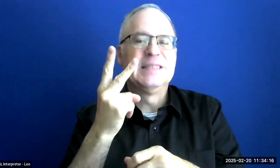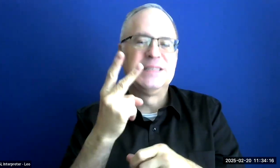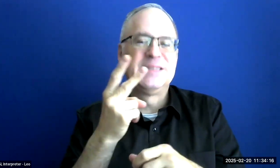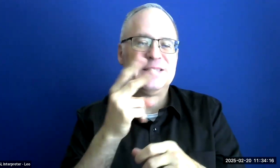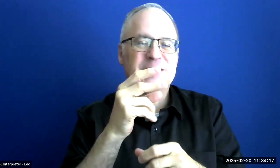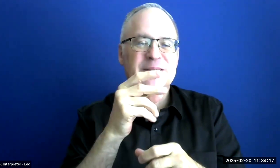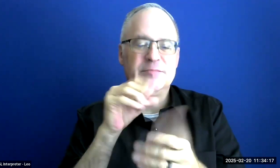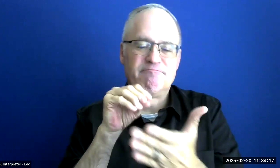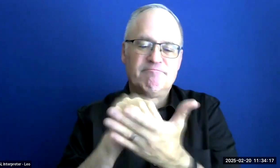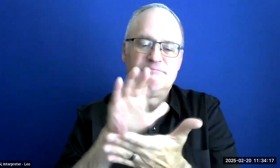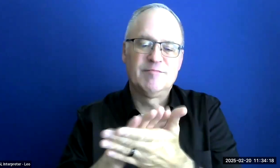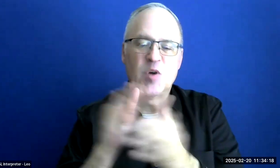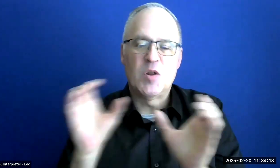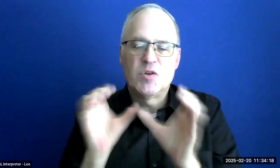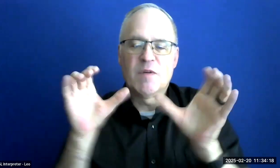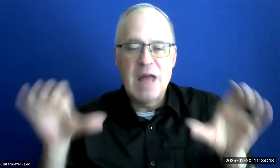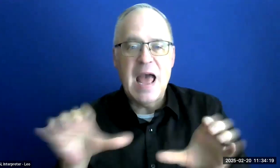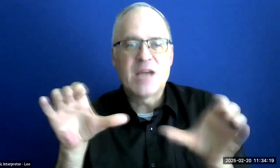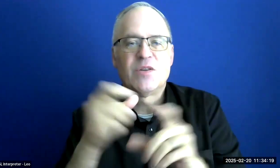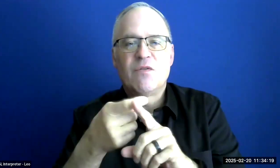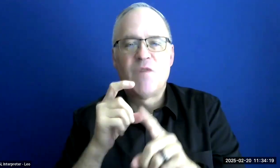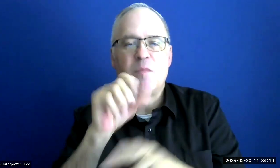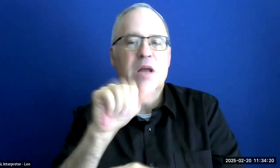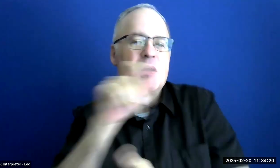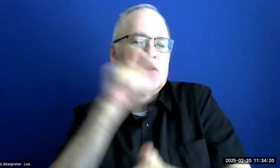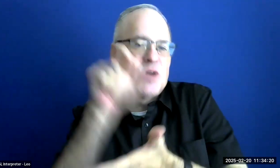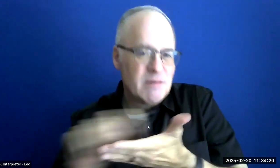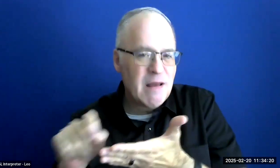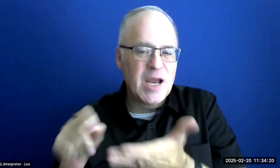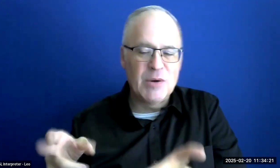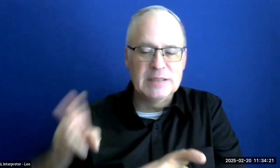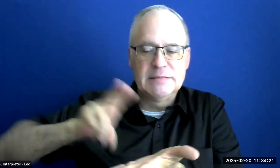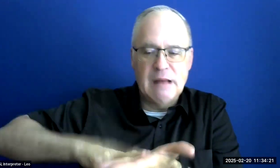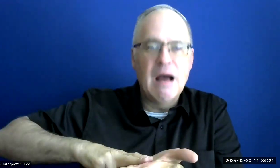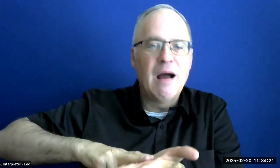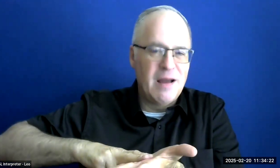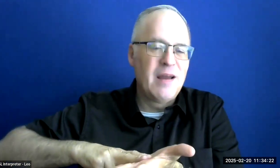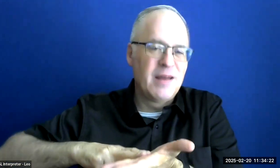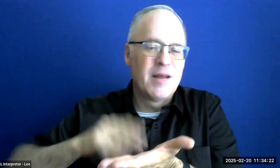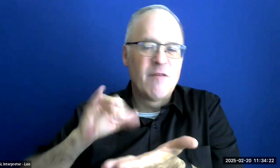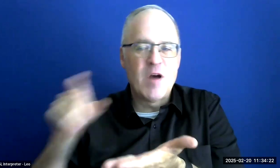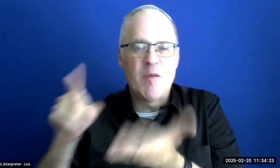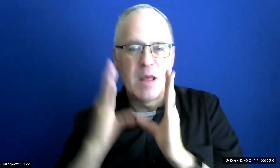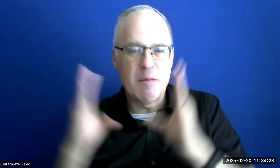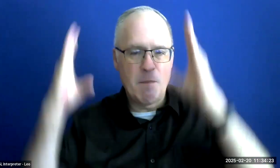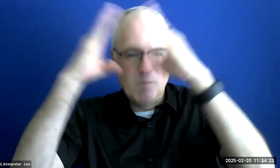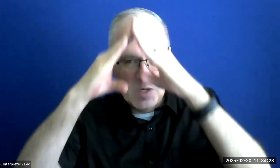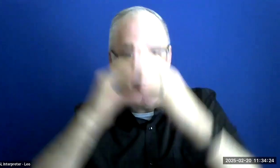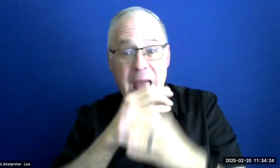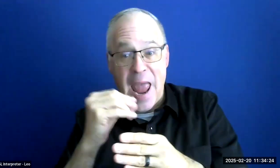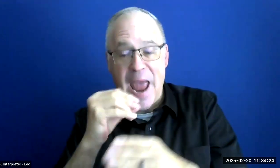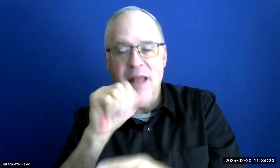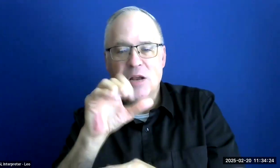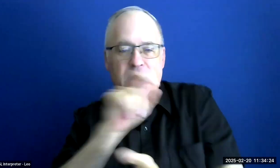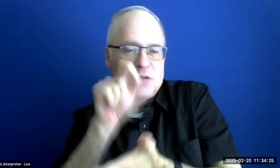of action by the annual conference secretaries, signed and authenticated by the presiding bishop and the annual conference secretary.